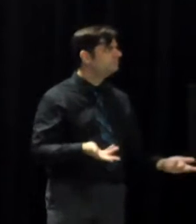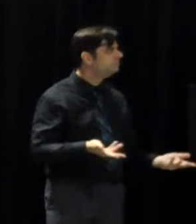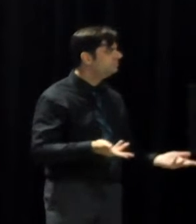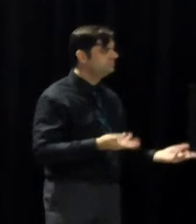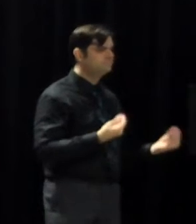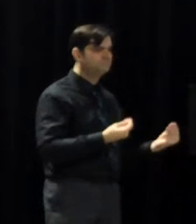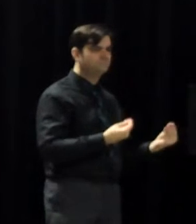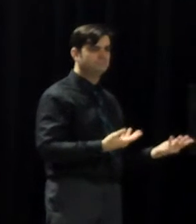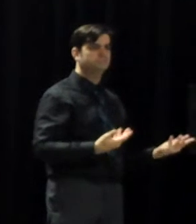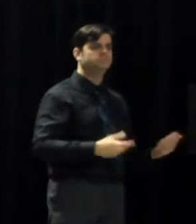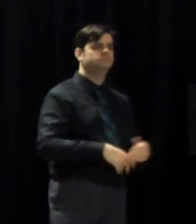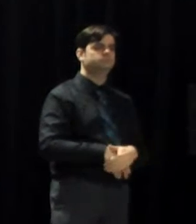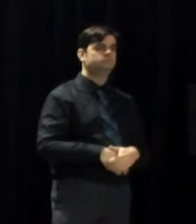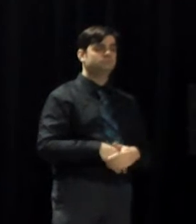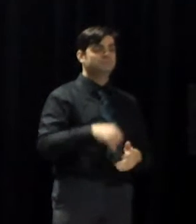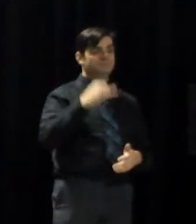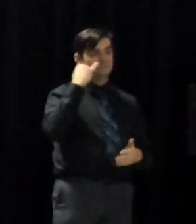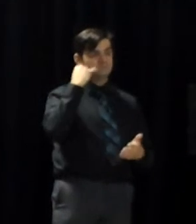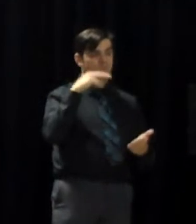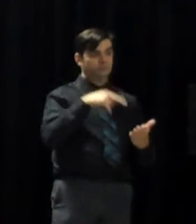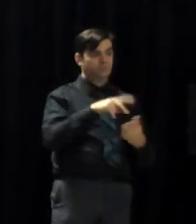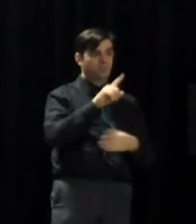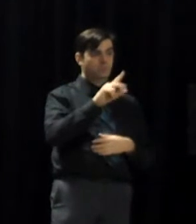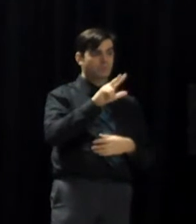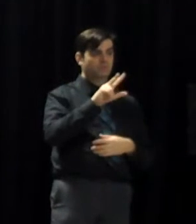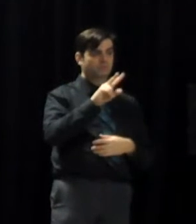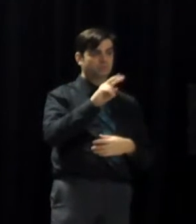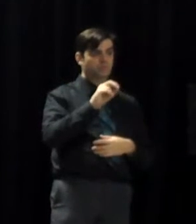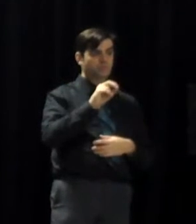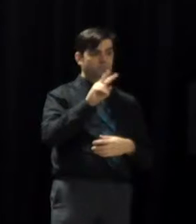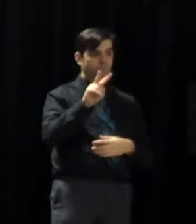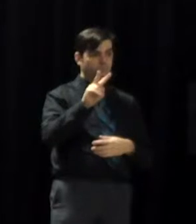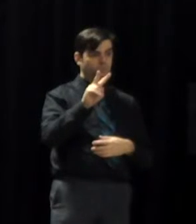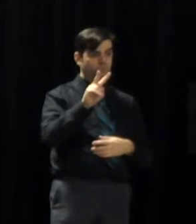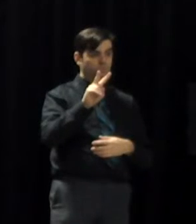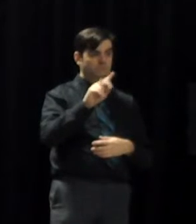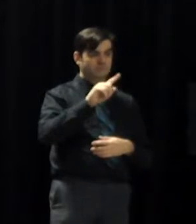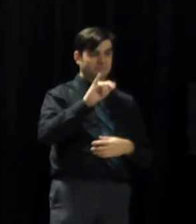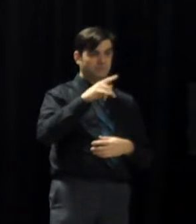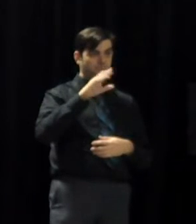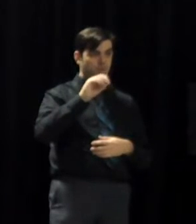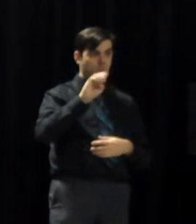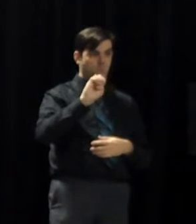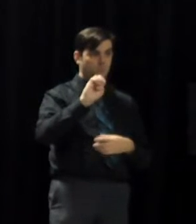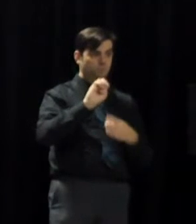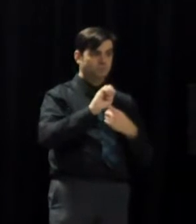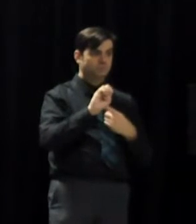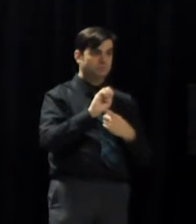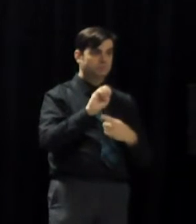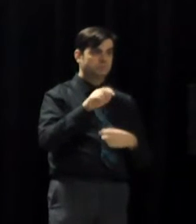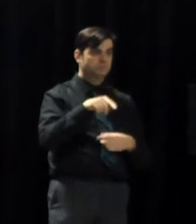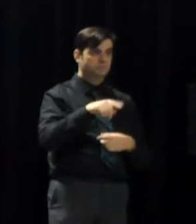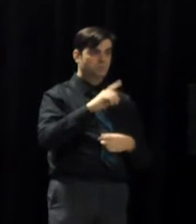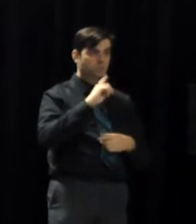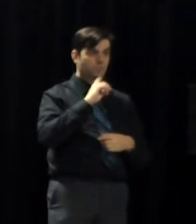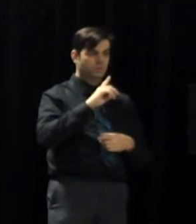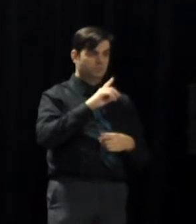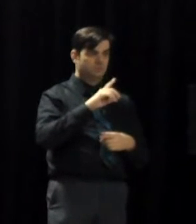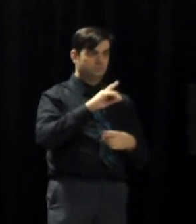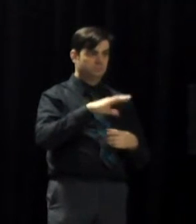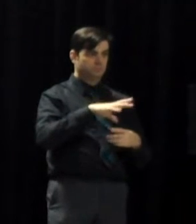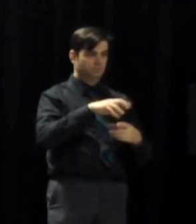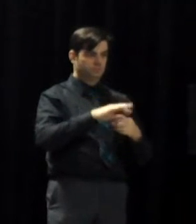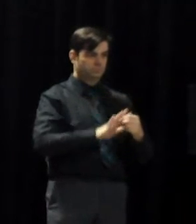code, got bundled in the orange zone because it was surrounded by orange. That hurt a lot of business owners. And you certainly had